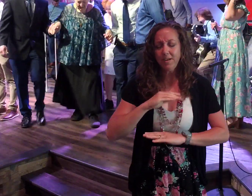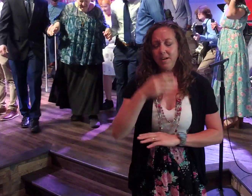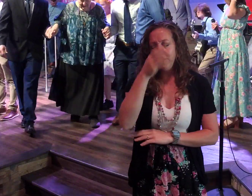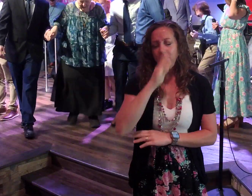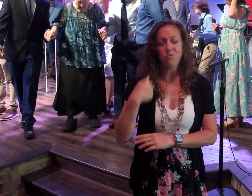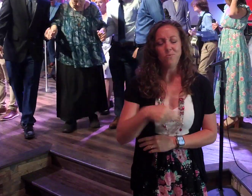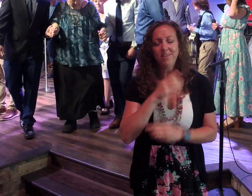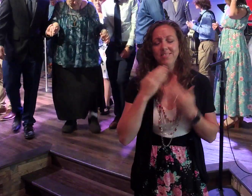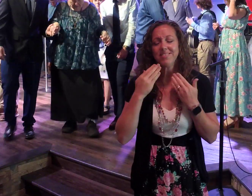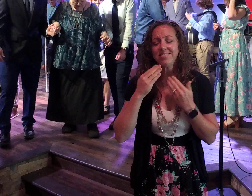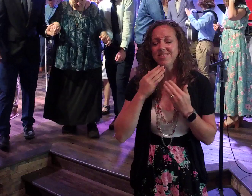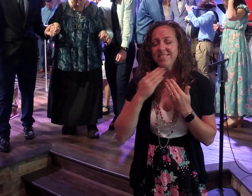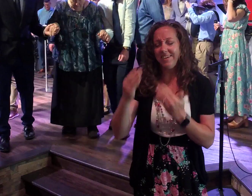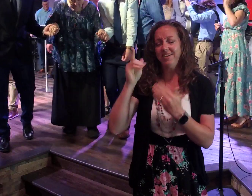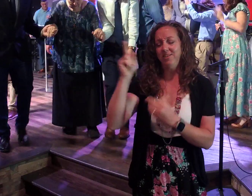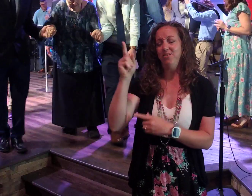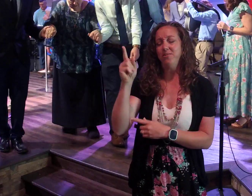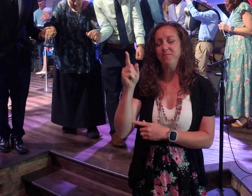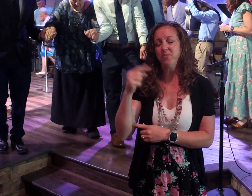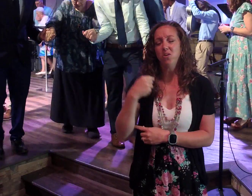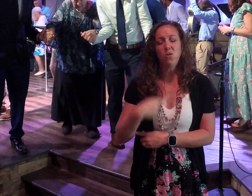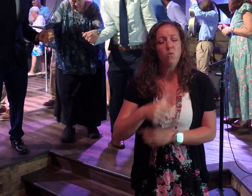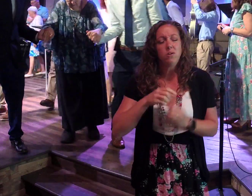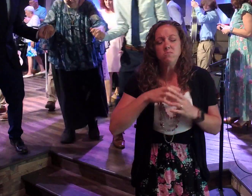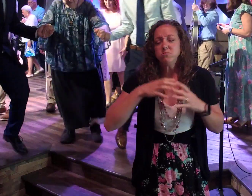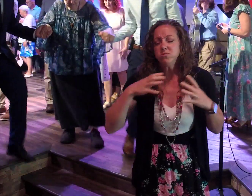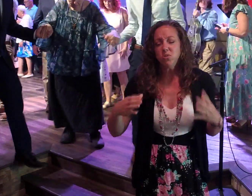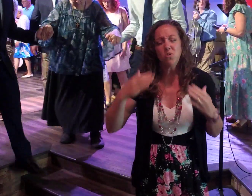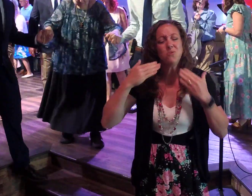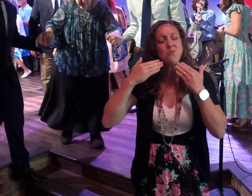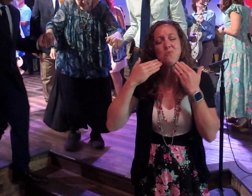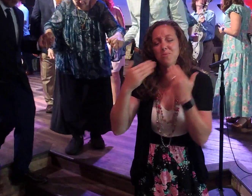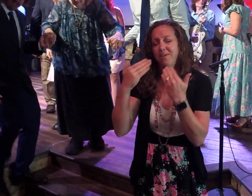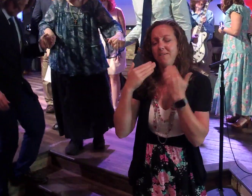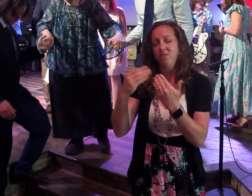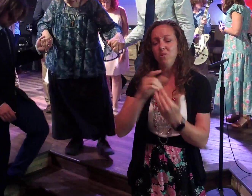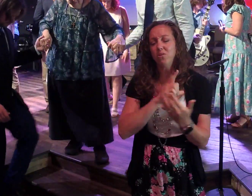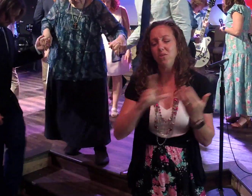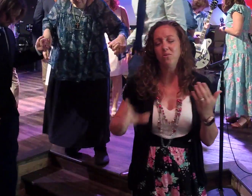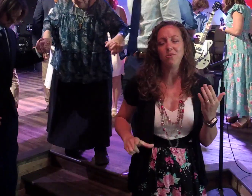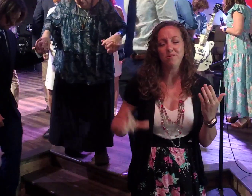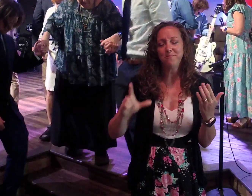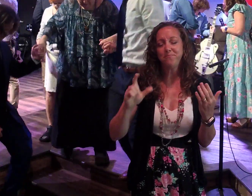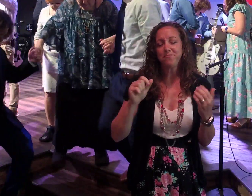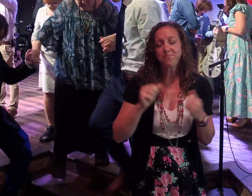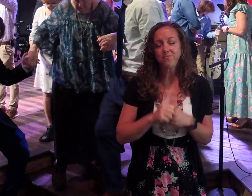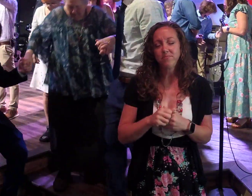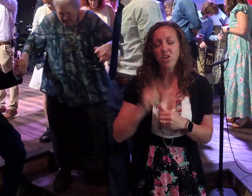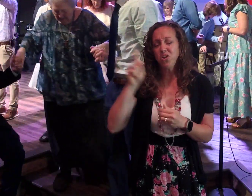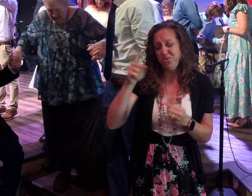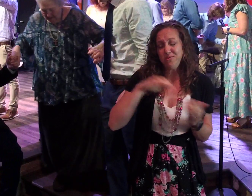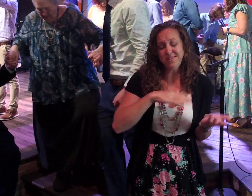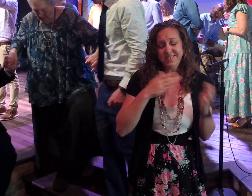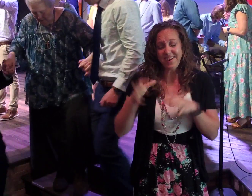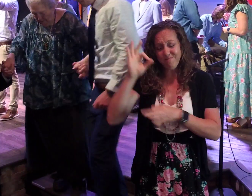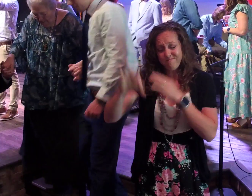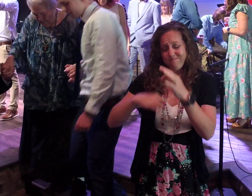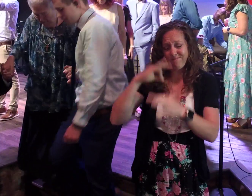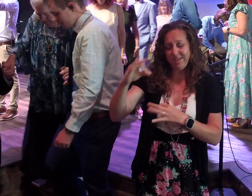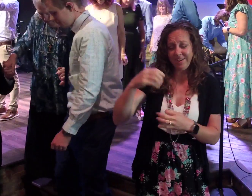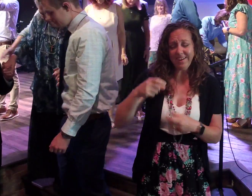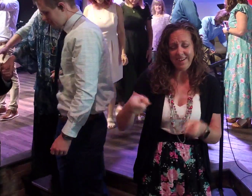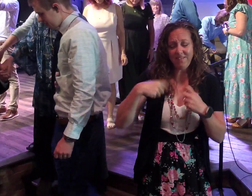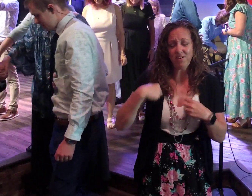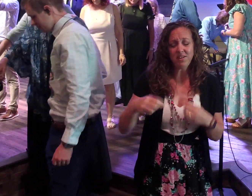God, we thank you. We are so grateful, Lord, that you died for us and offer us